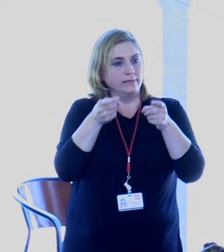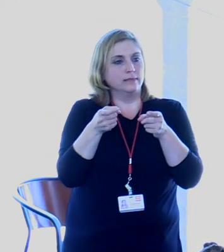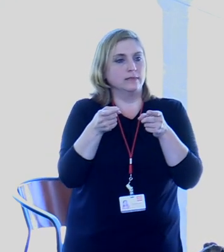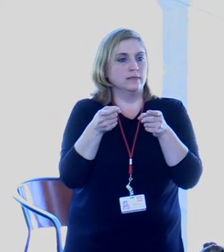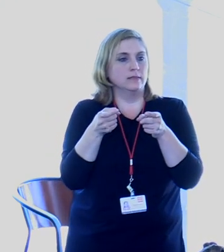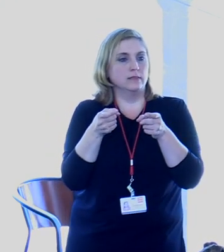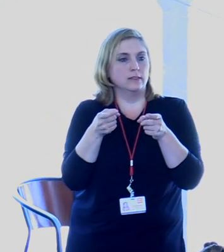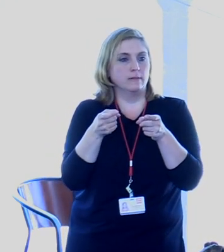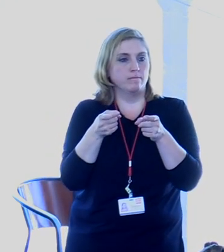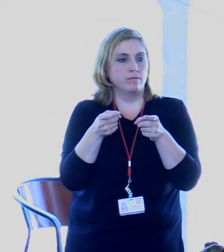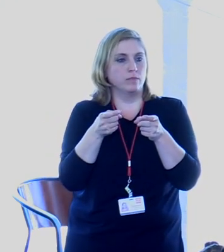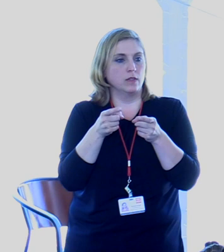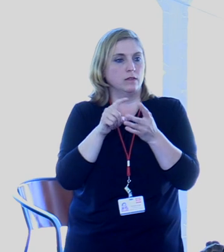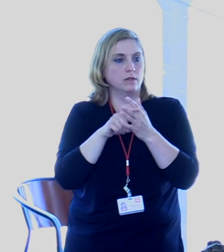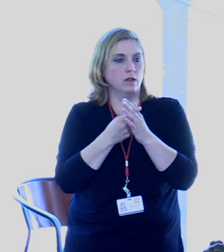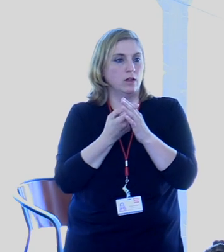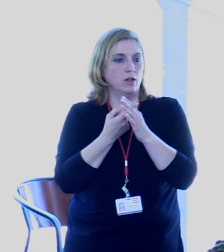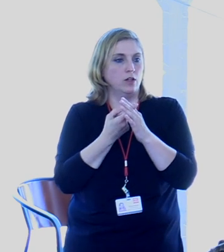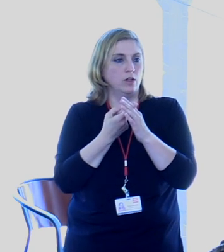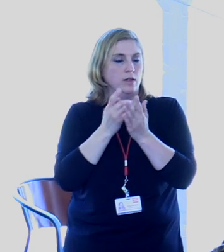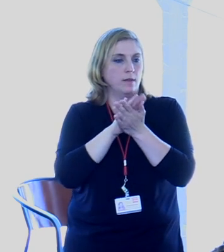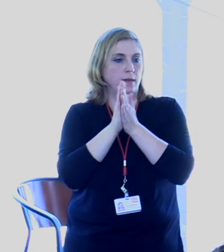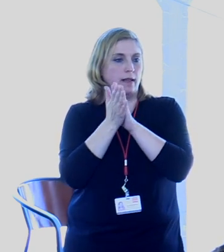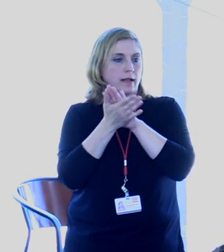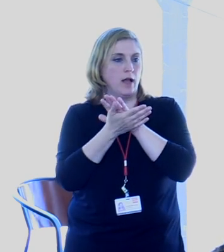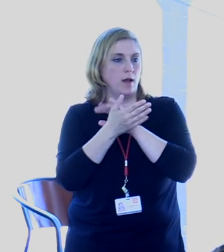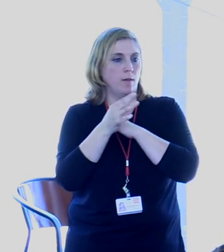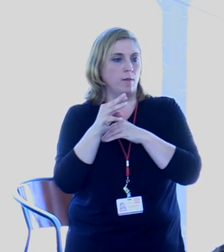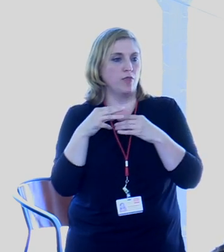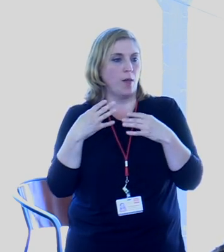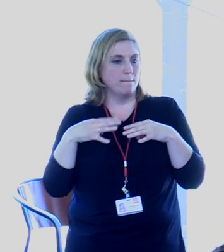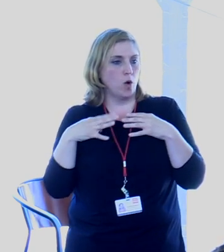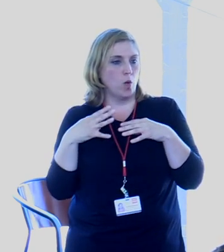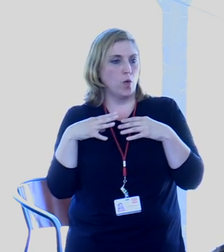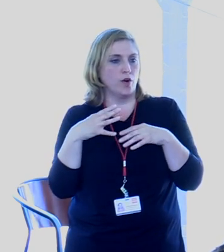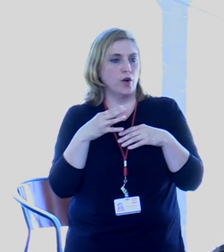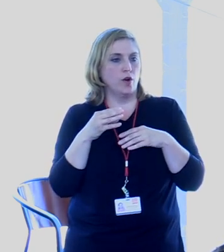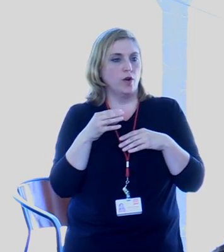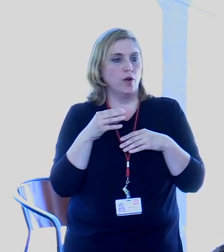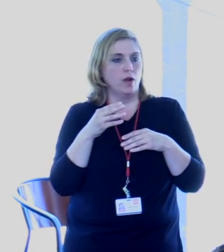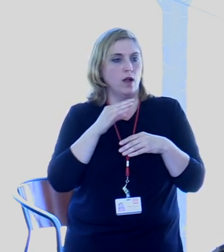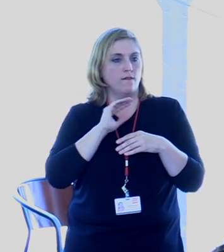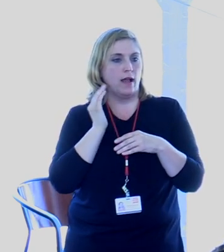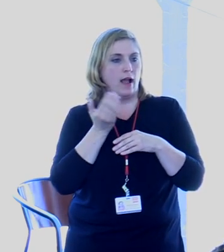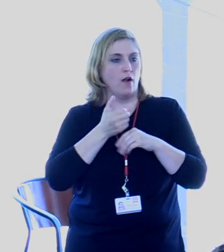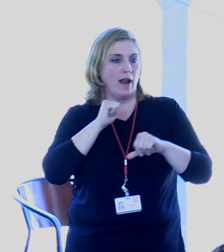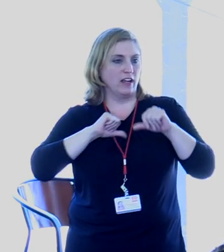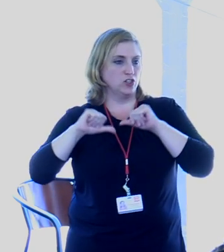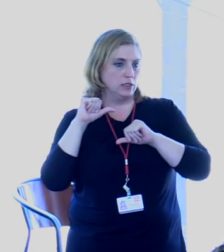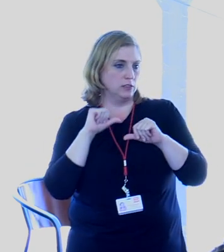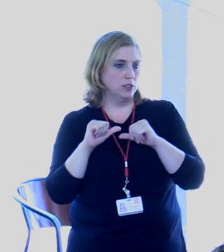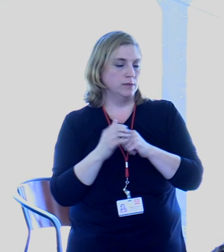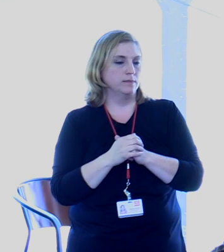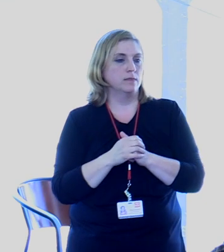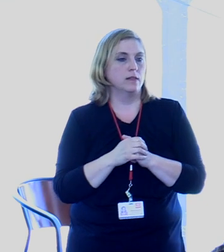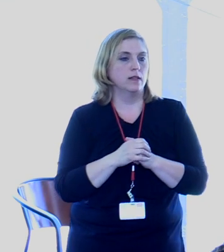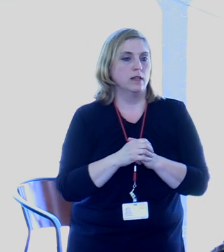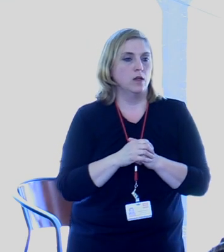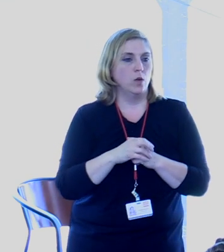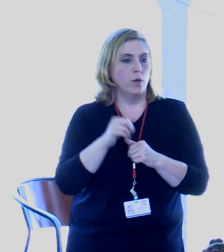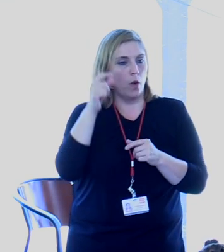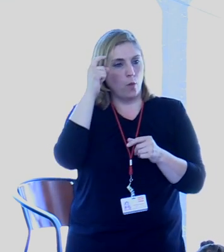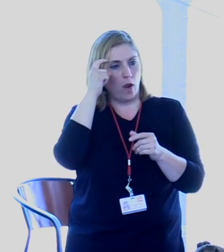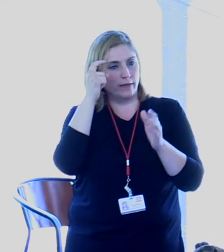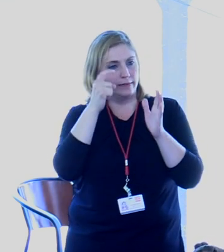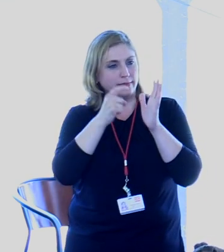has begun to become the motor and the animating force of all our actions, okay? When we